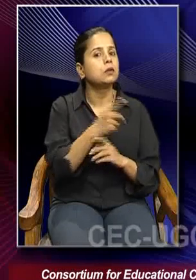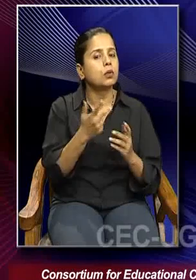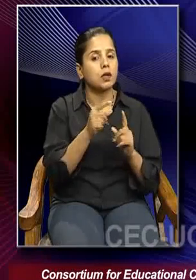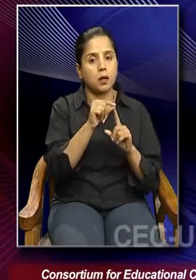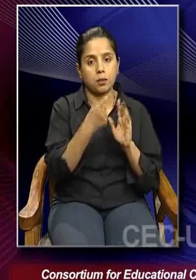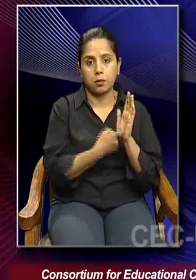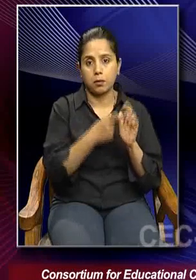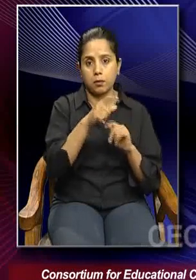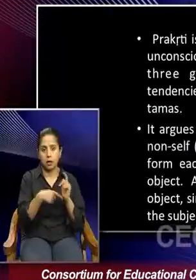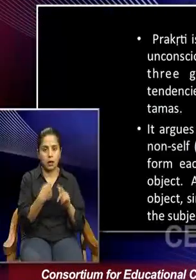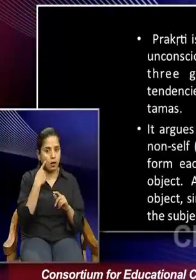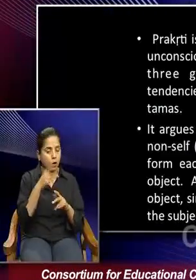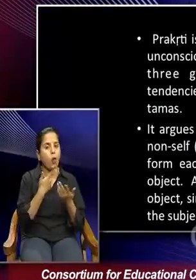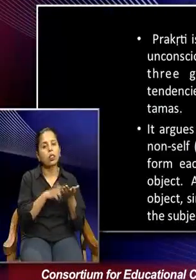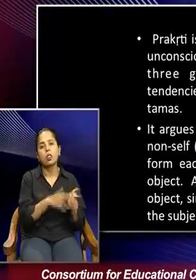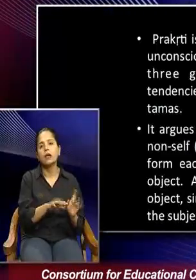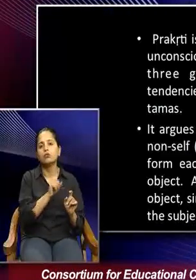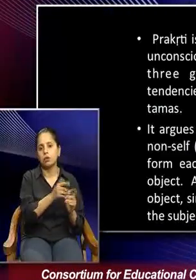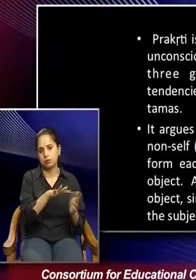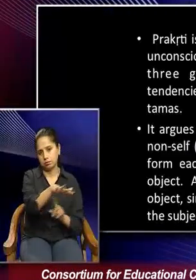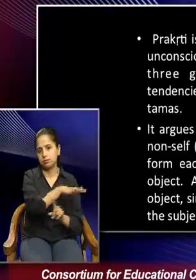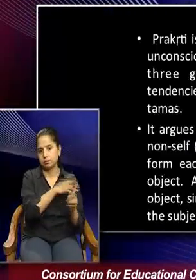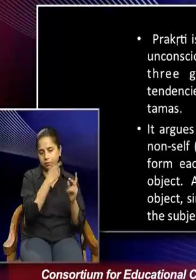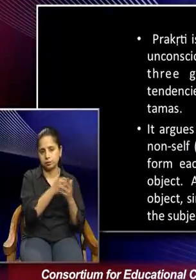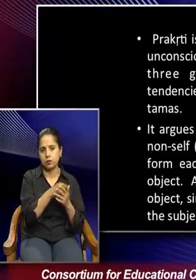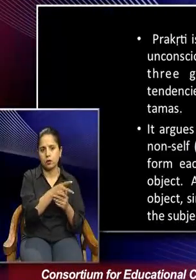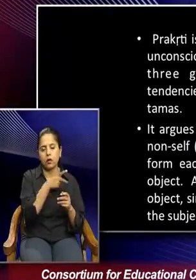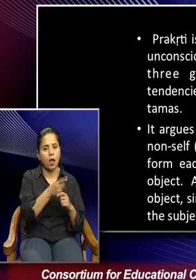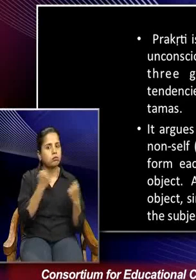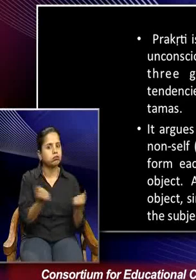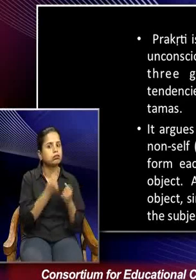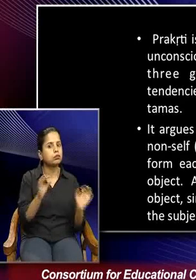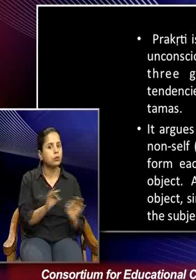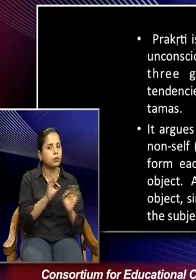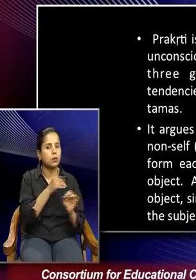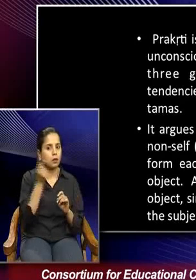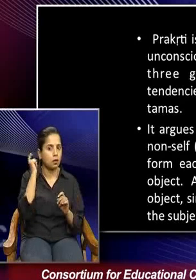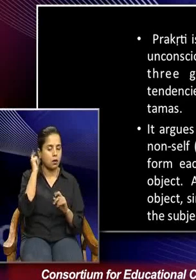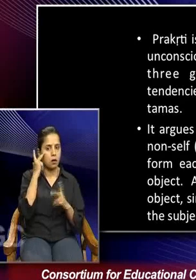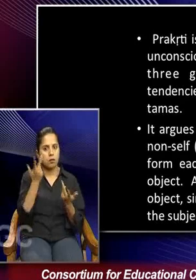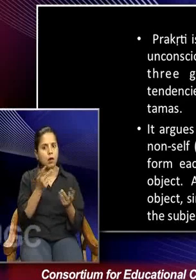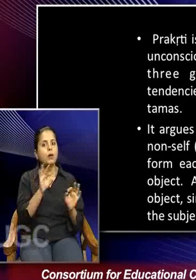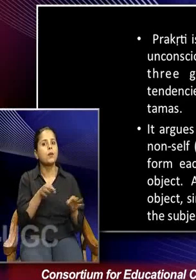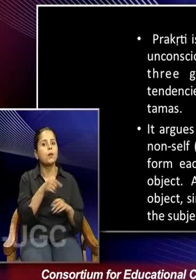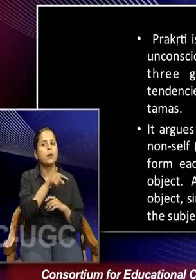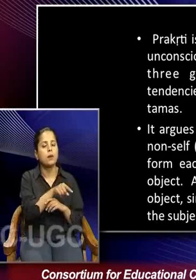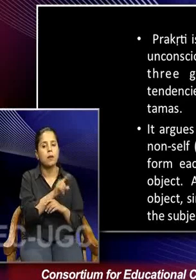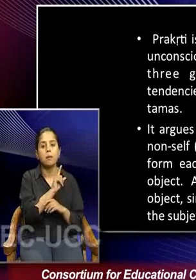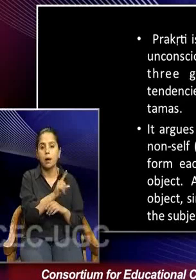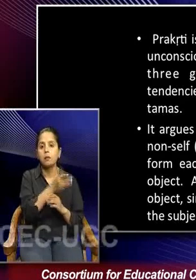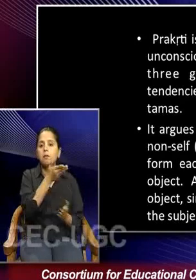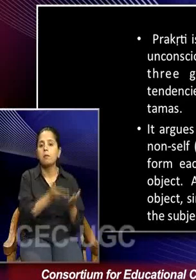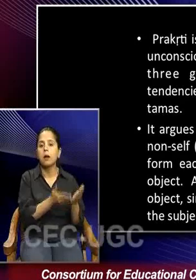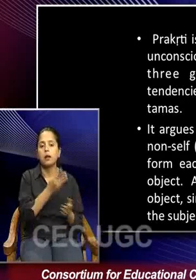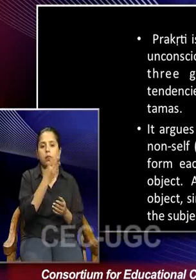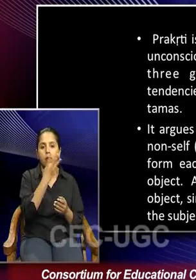Prakriti is matter or nature. It is inactive, unconscious, and is a balance of